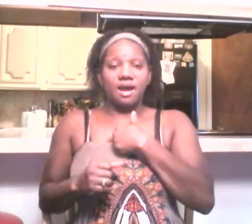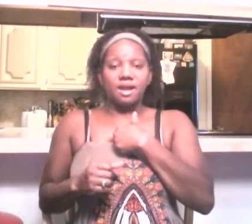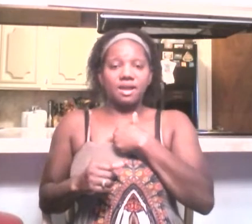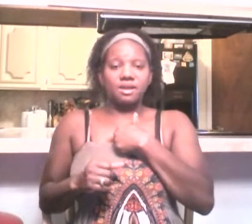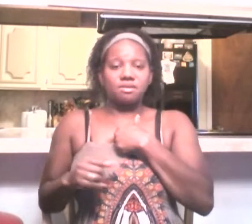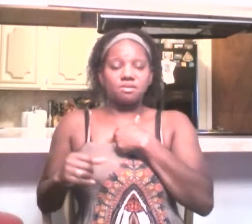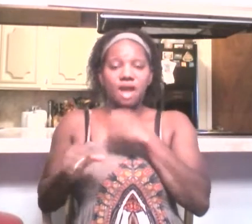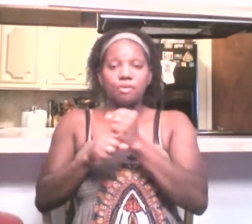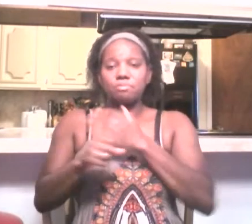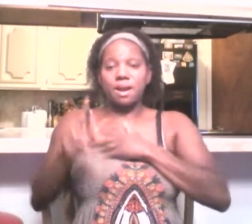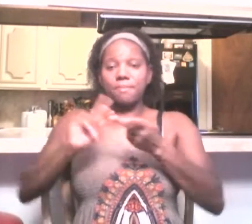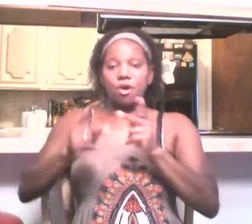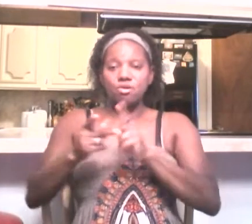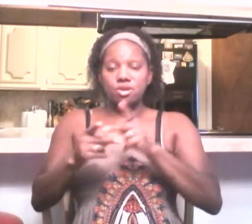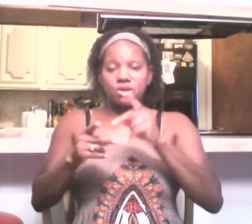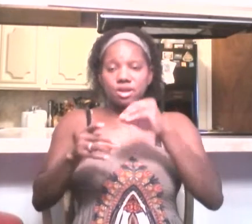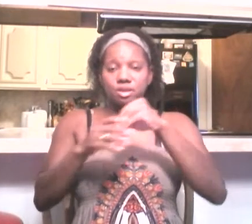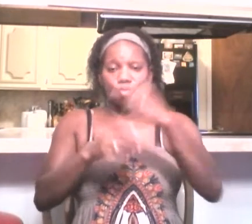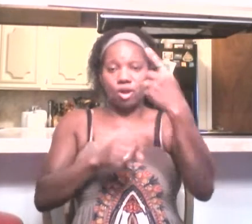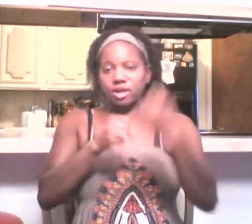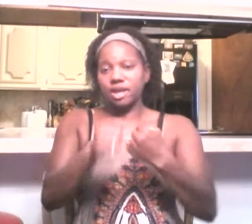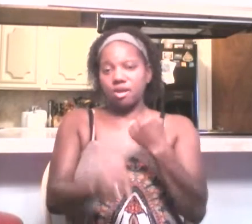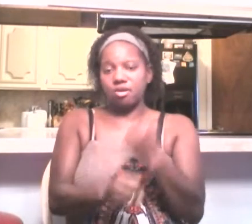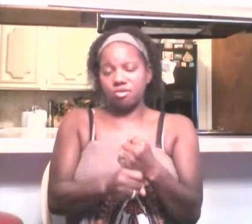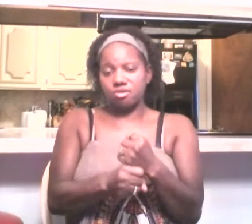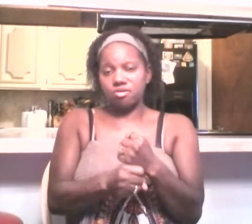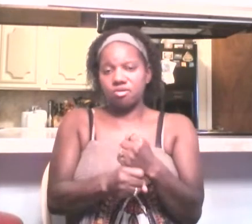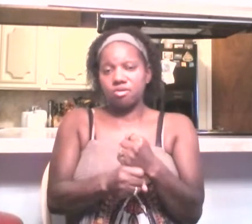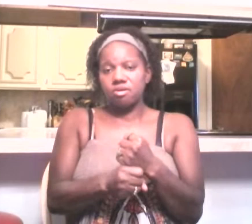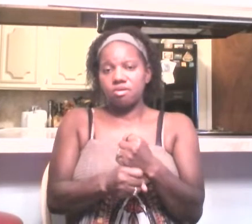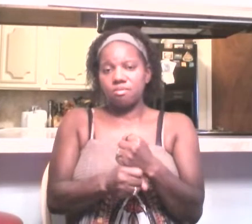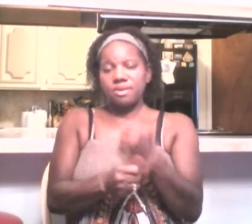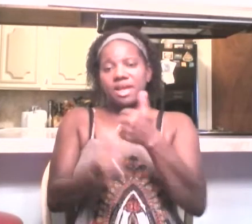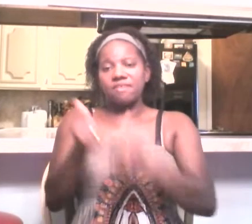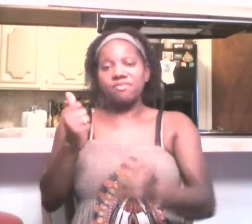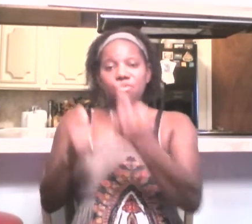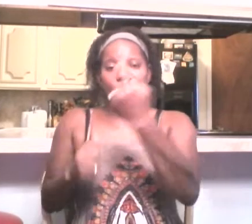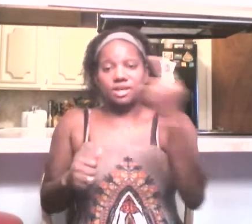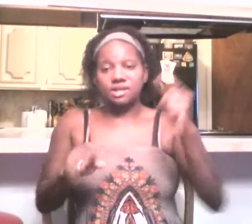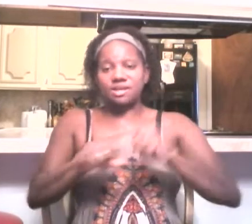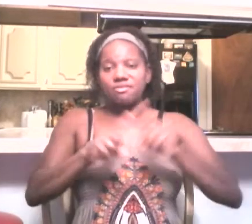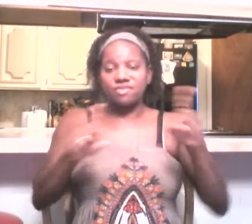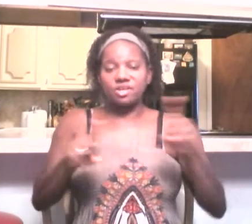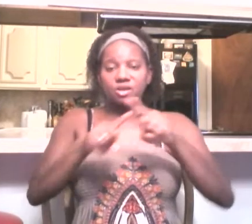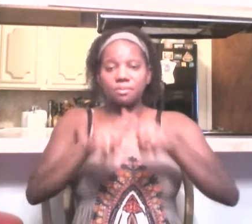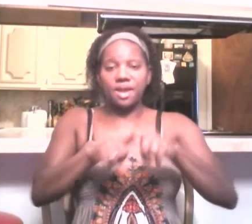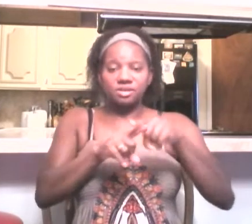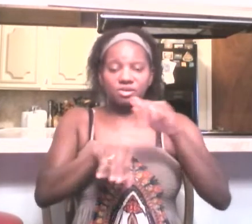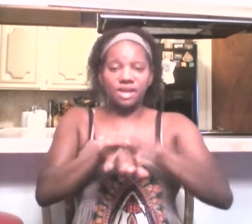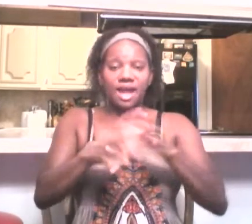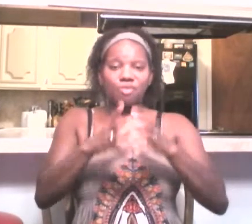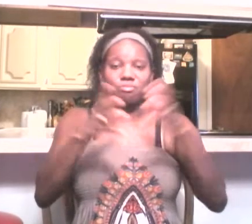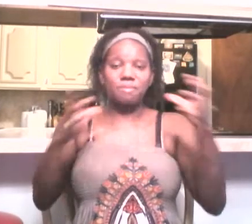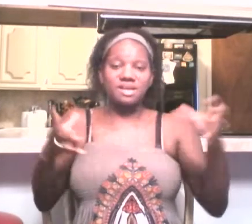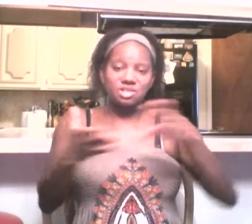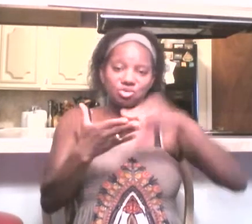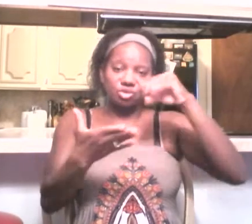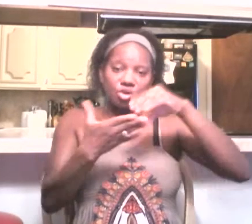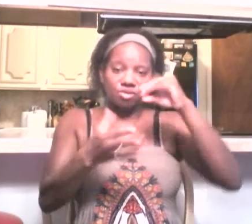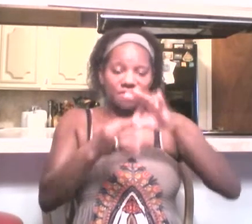I got with my partner in 1 year. But everyone is different. It all depends on how much did you learn about